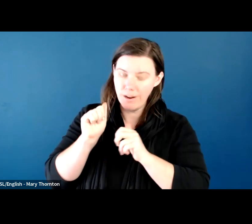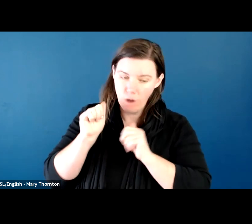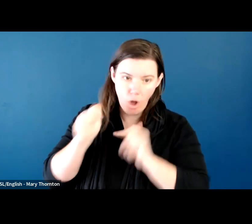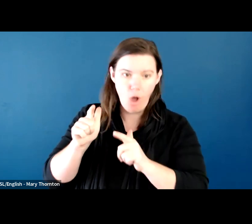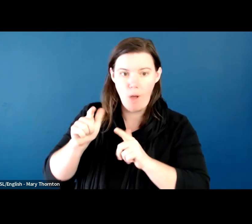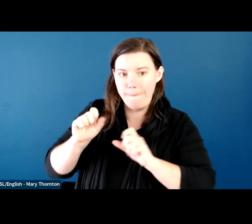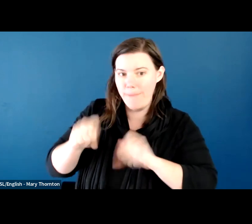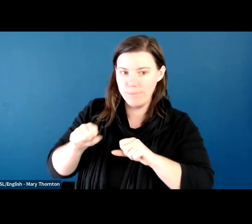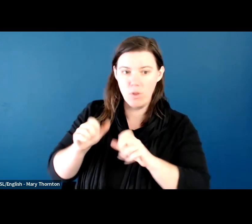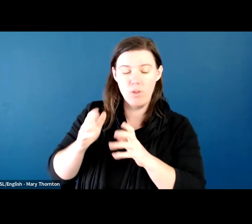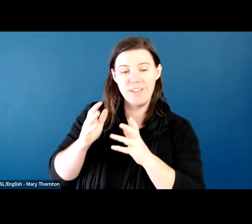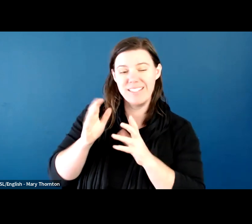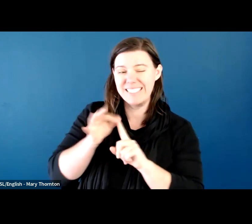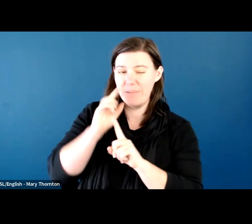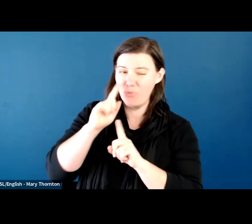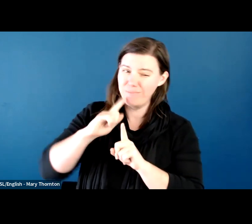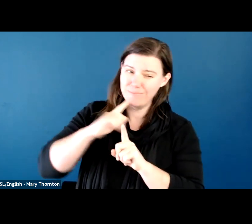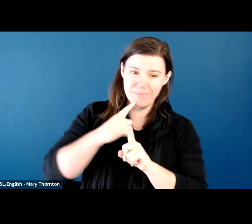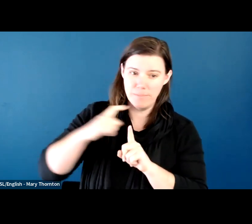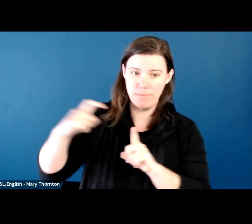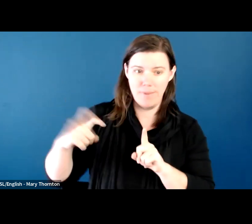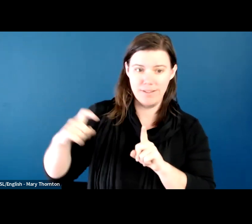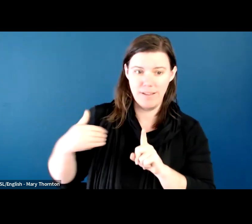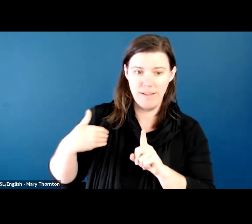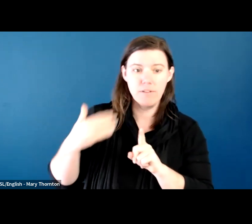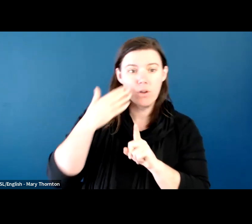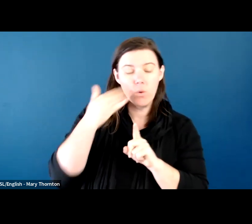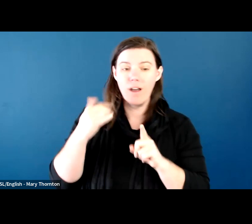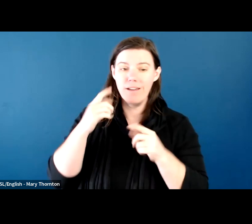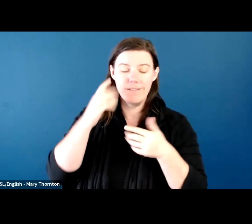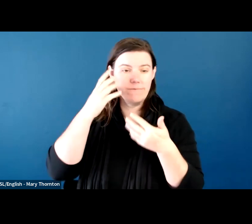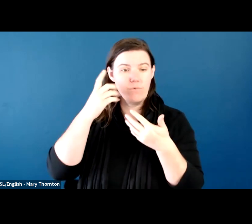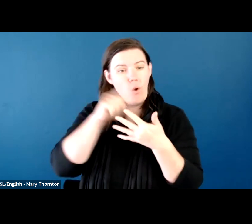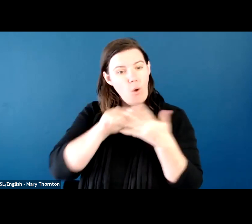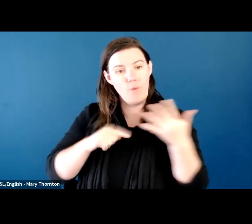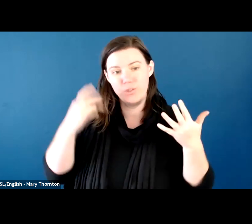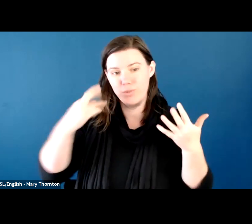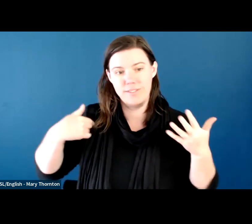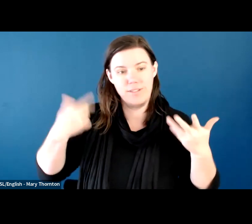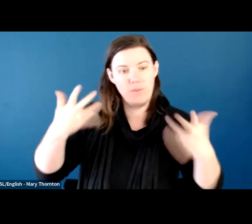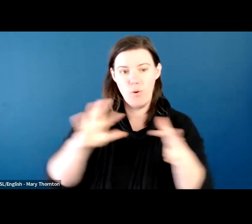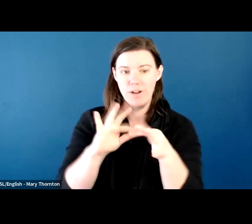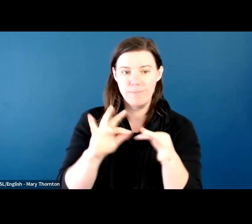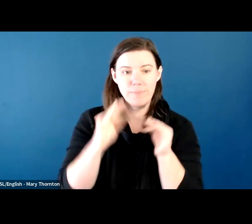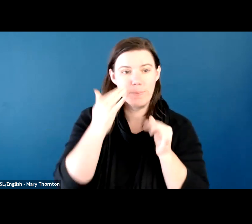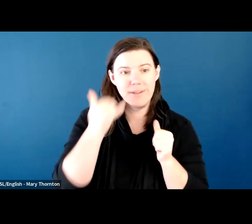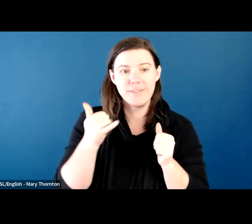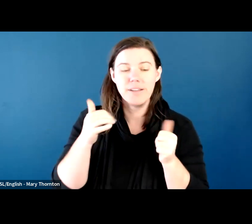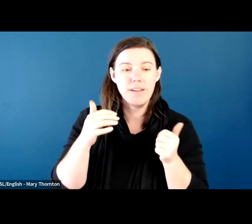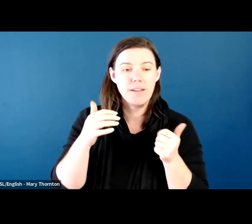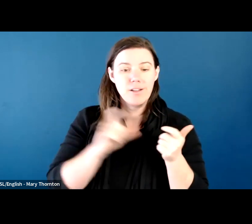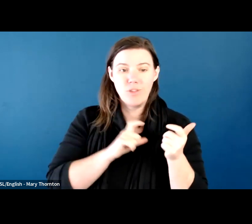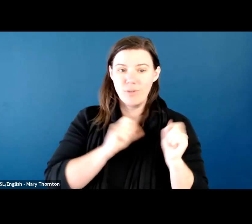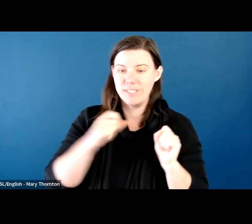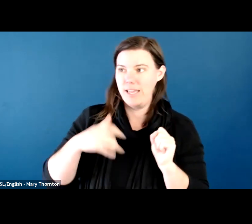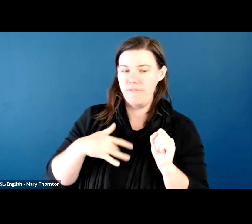been talking about, right? The presence of law enforcement can be triggering and increase the risk at the situation.